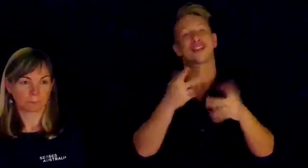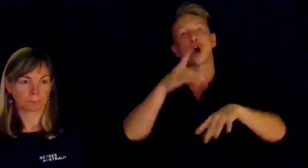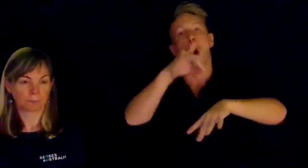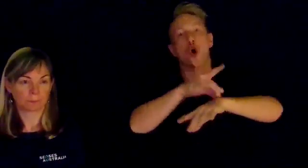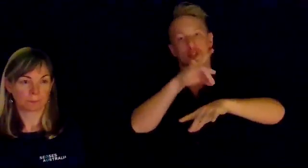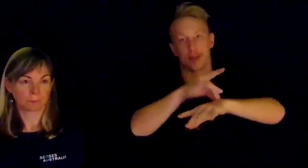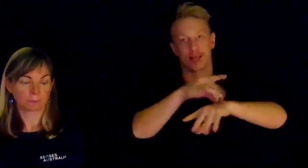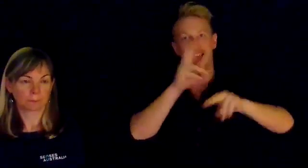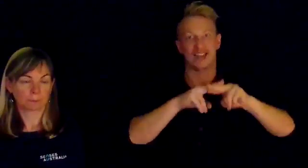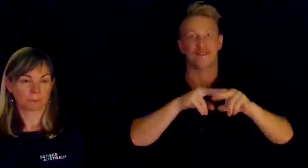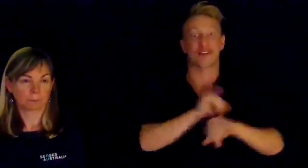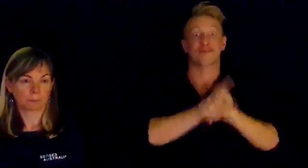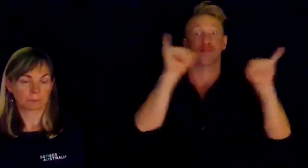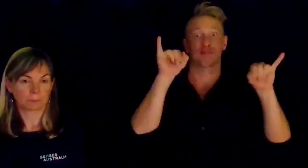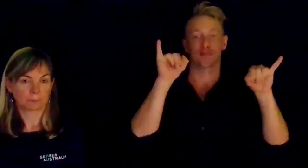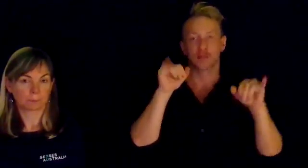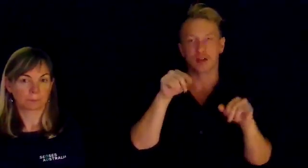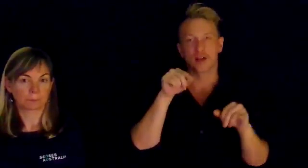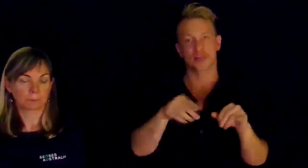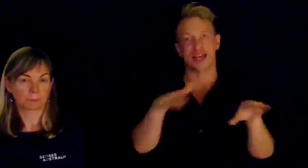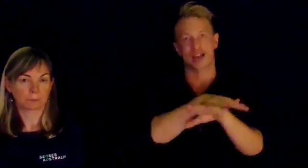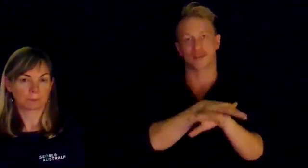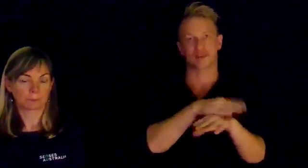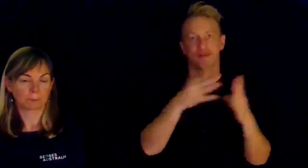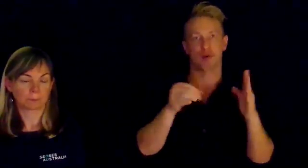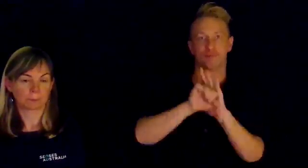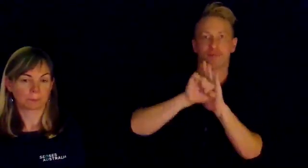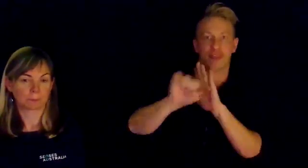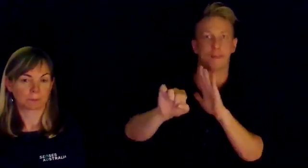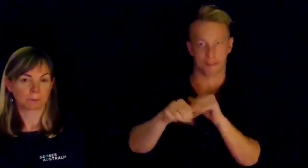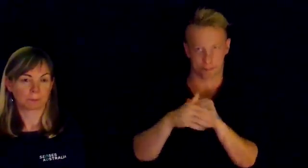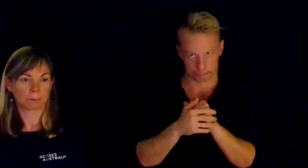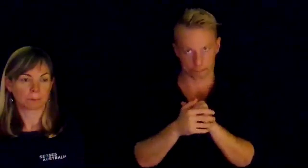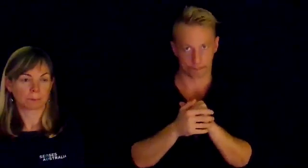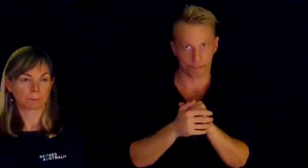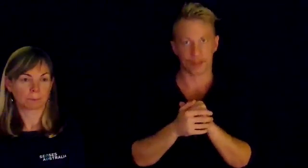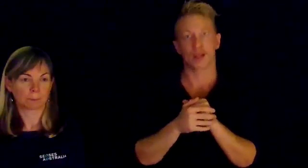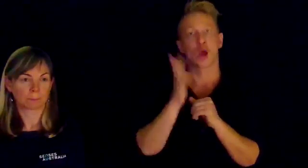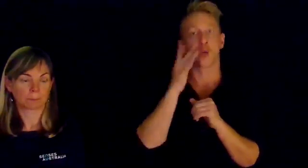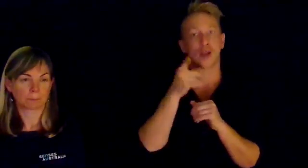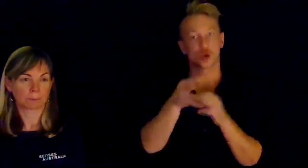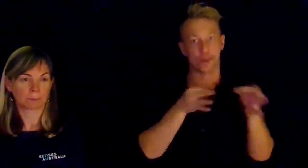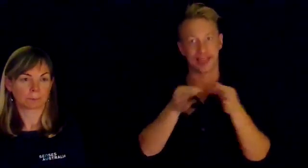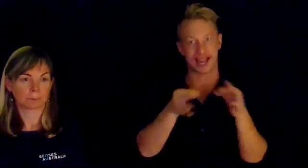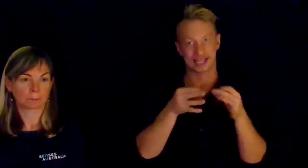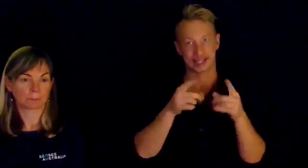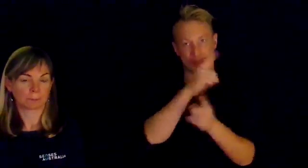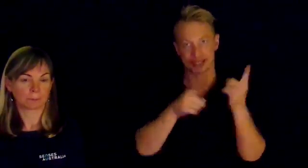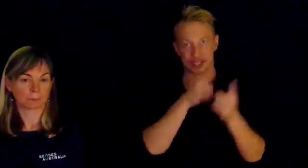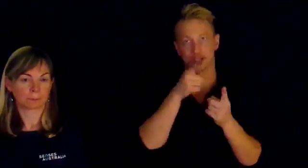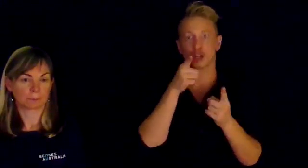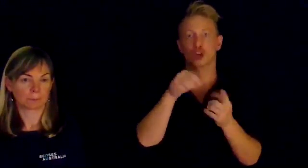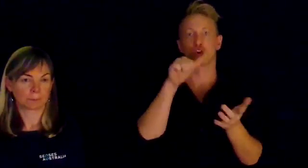One other thing as well, when you do get your planning meeting, it's your right to request a